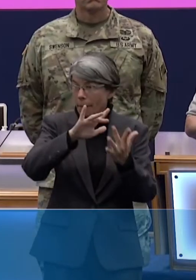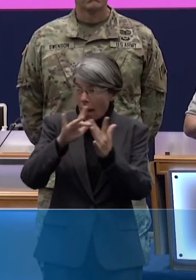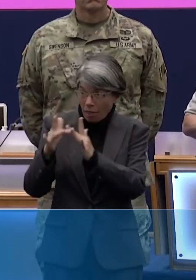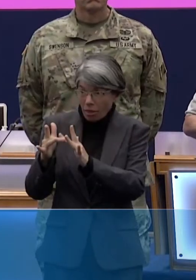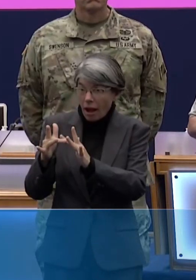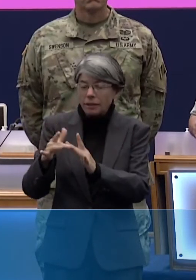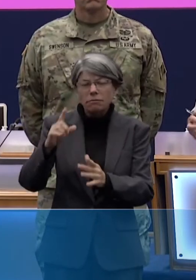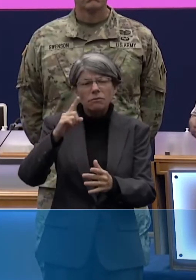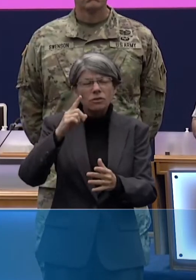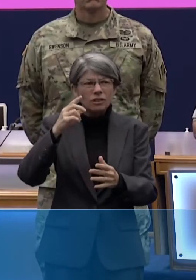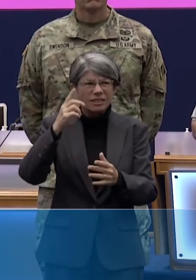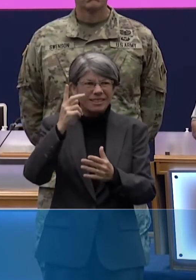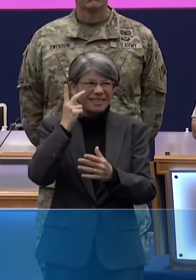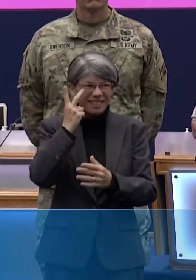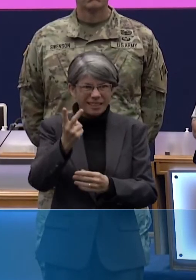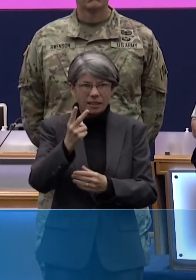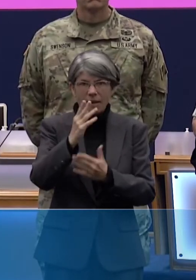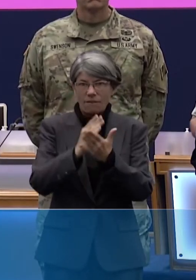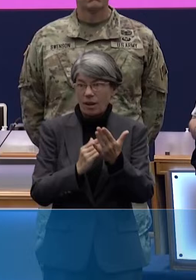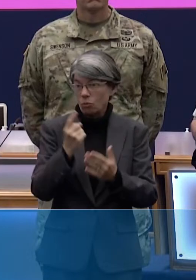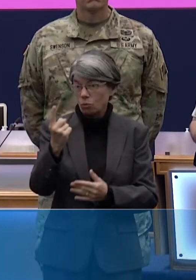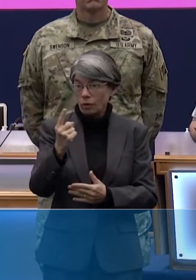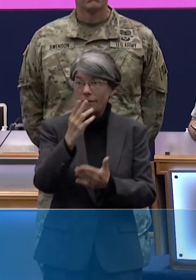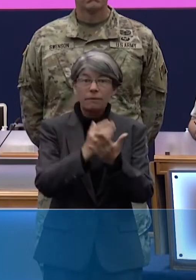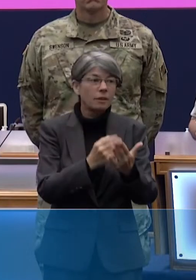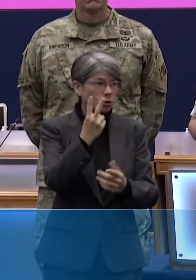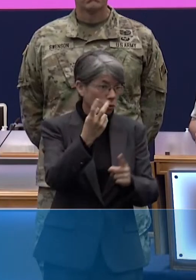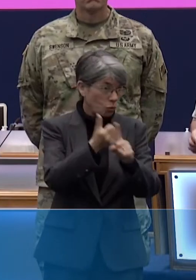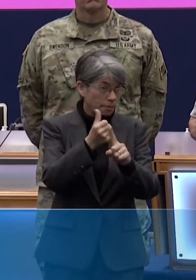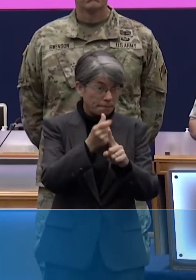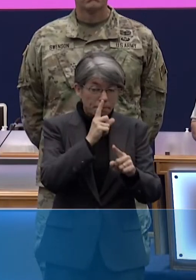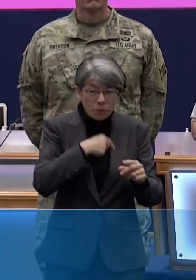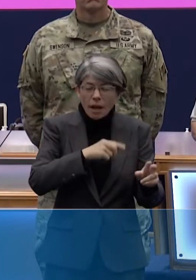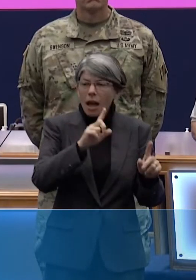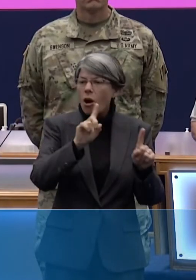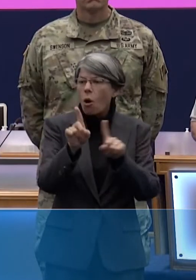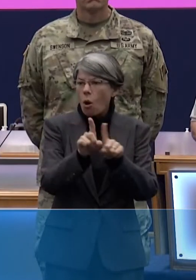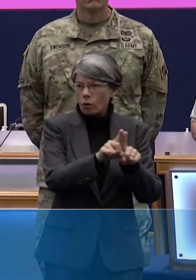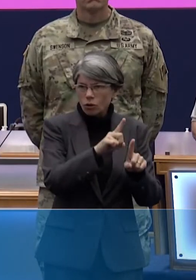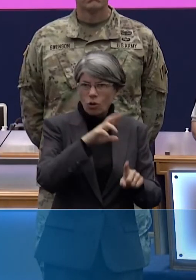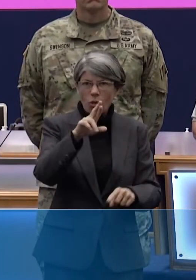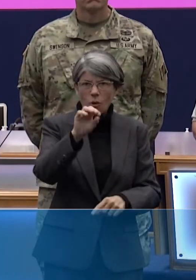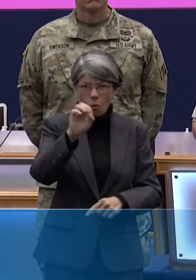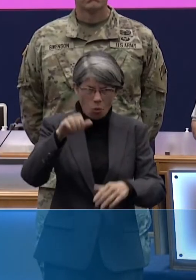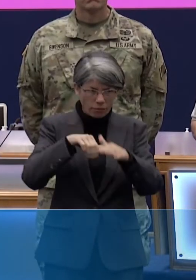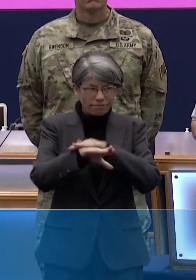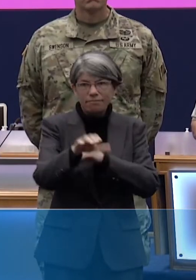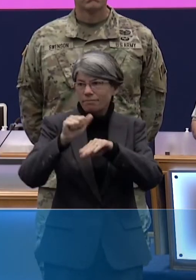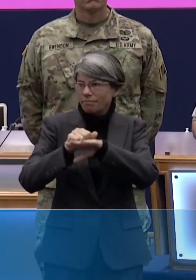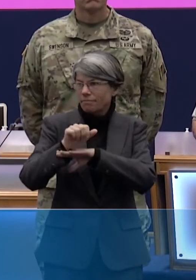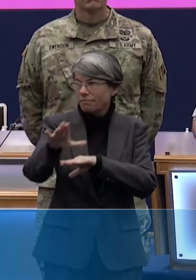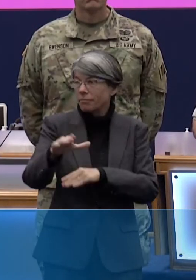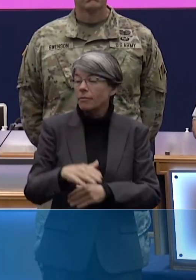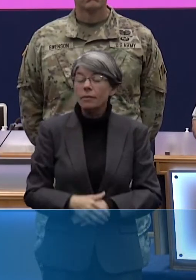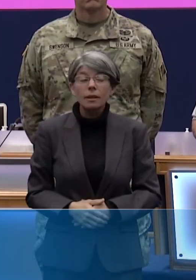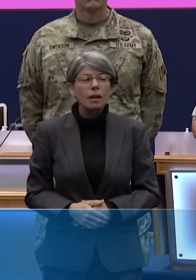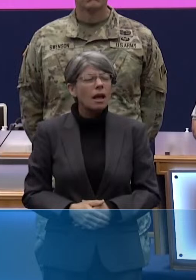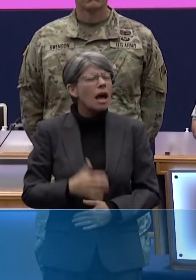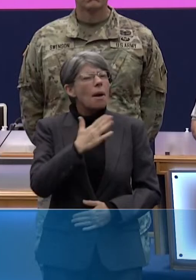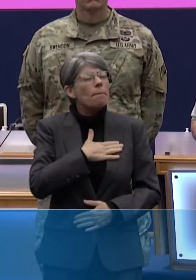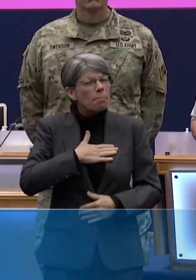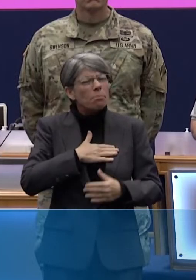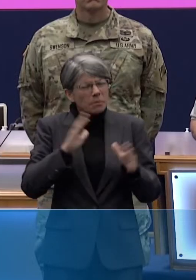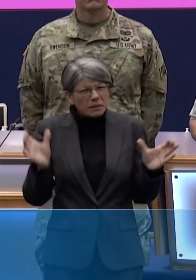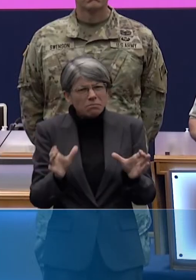that track the status of Phase 1 and Phase 2 debris removal and the right of entry form submissions. Please continue